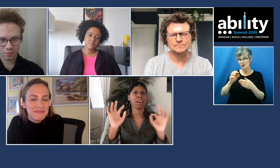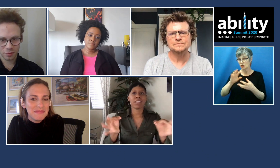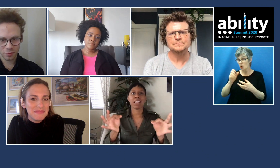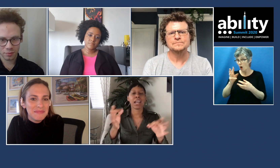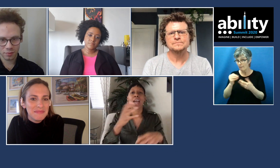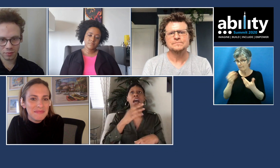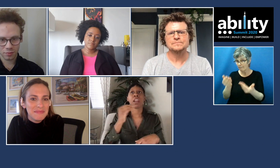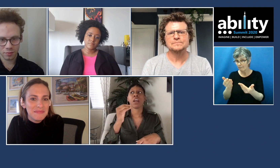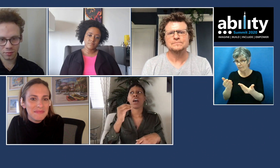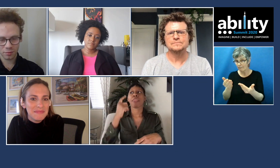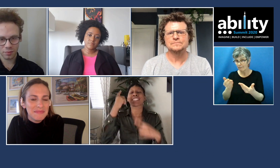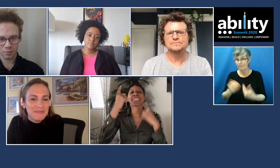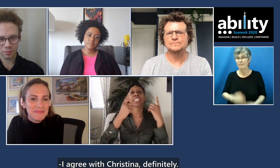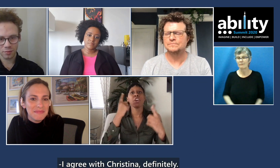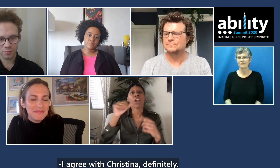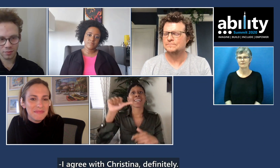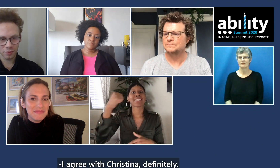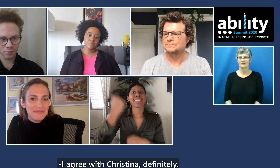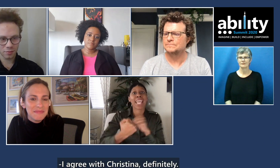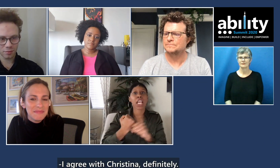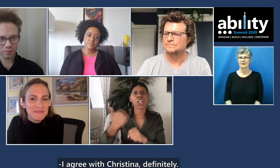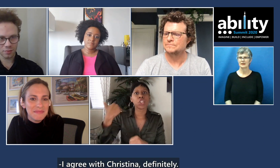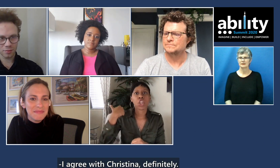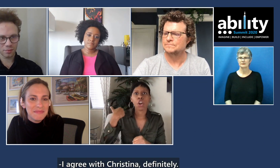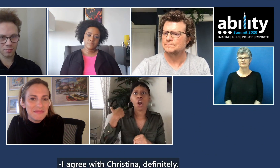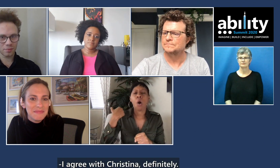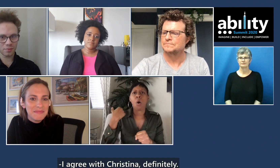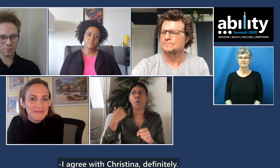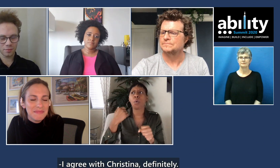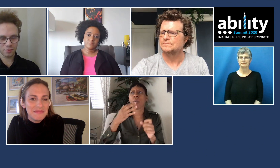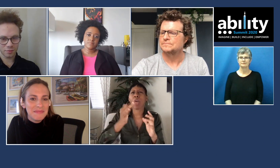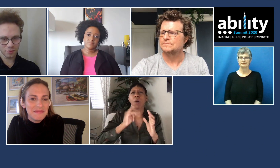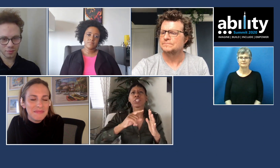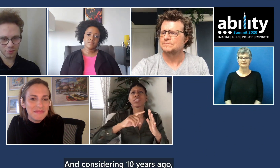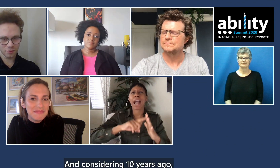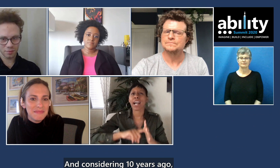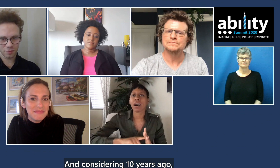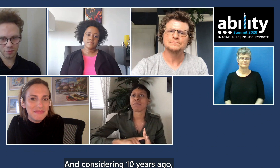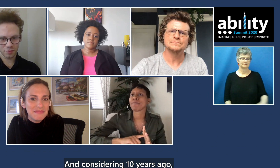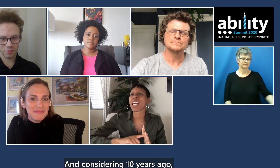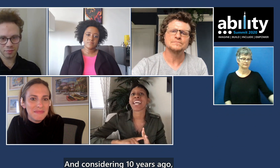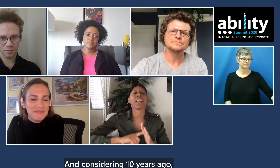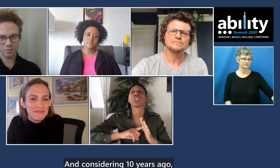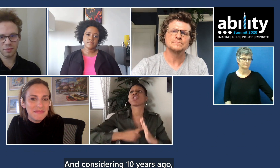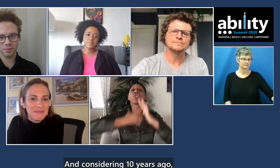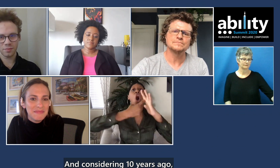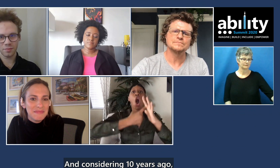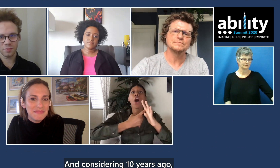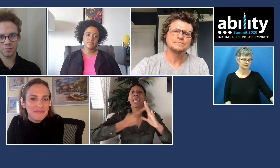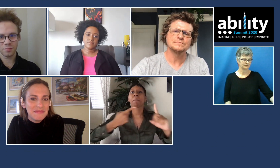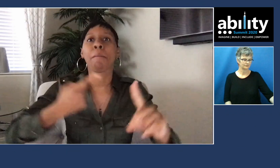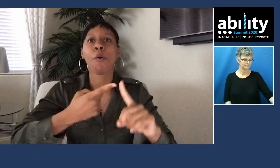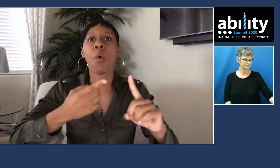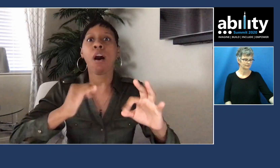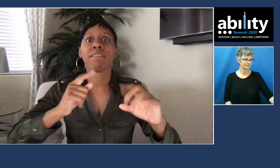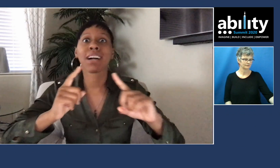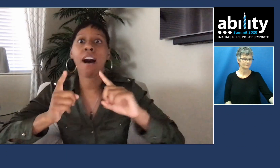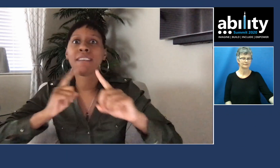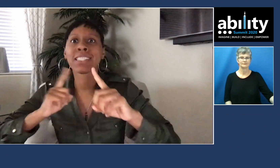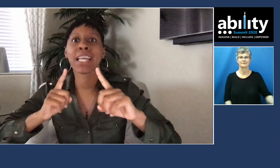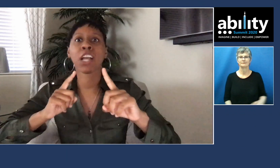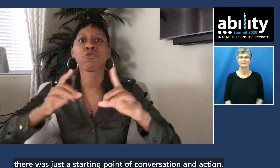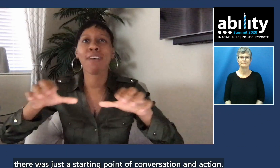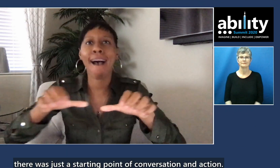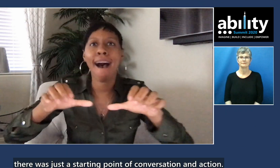I agree with Christina, definitely. And considering 10 years ago, there was